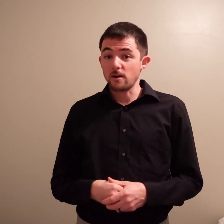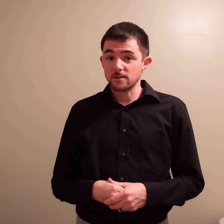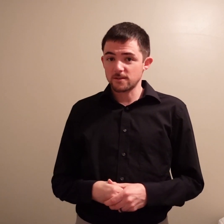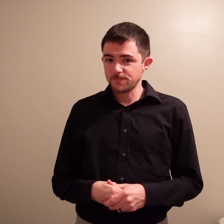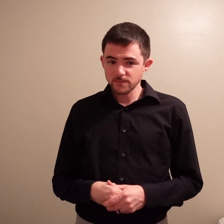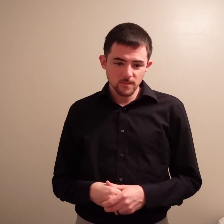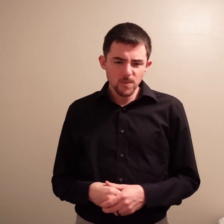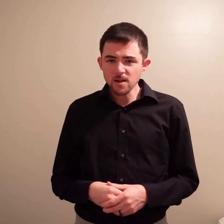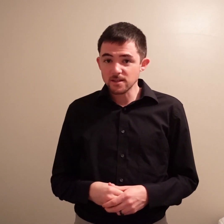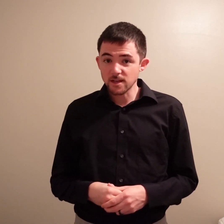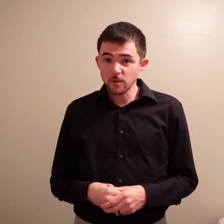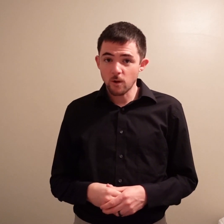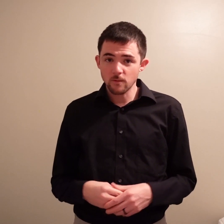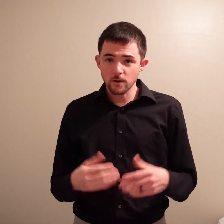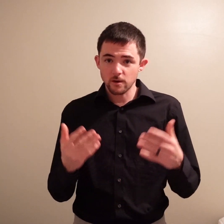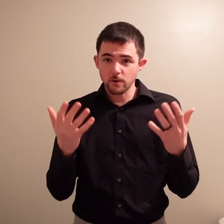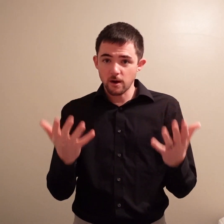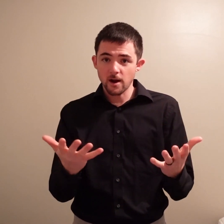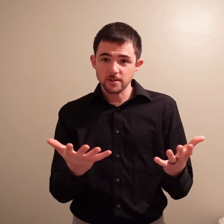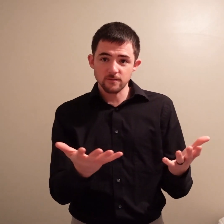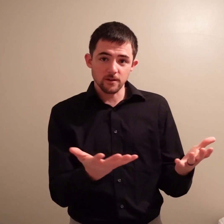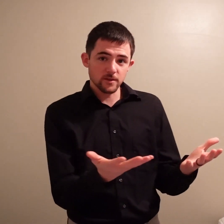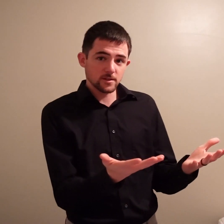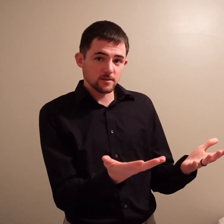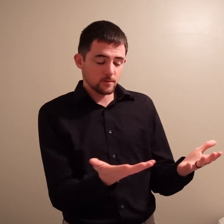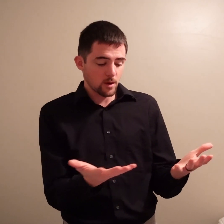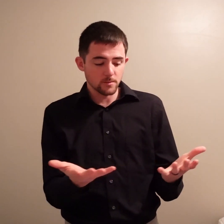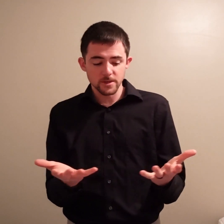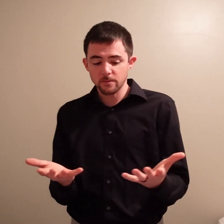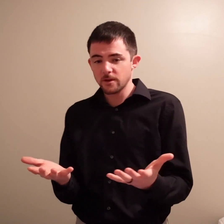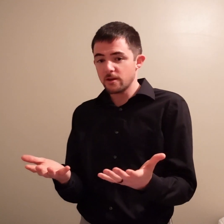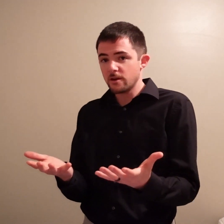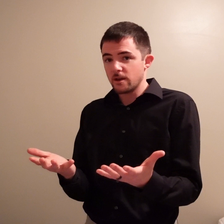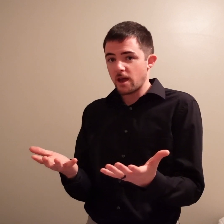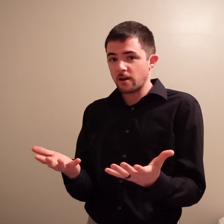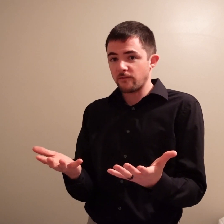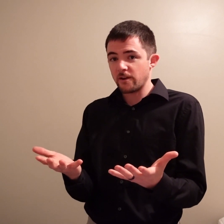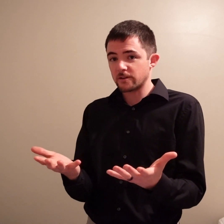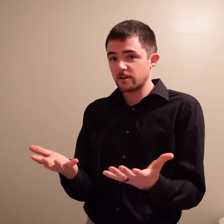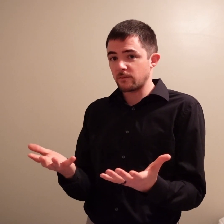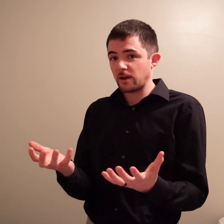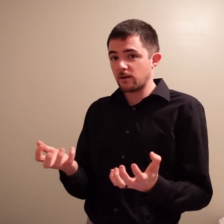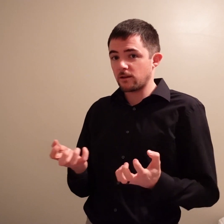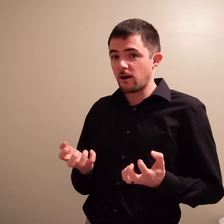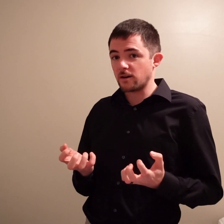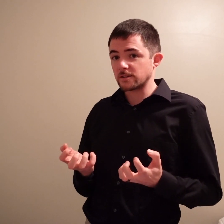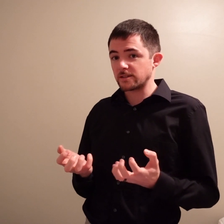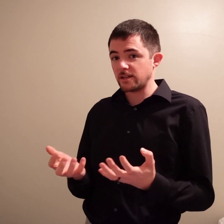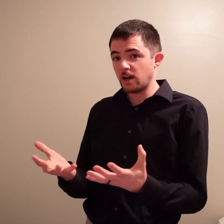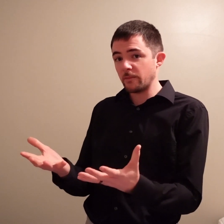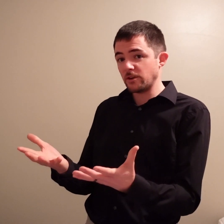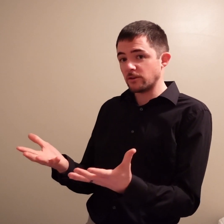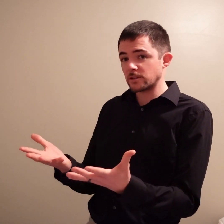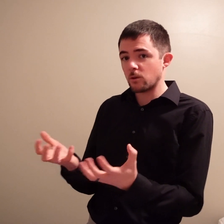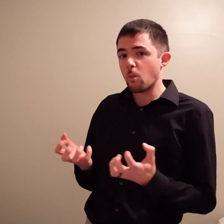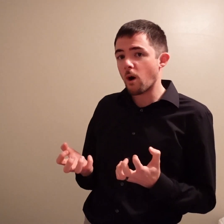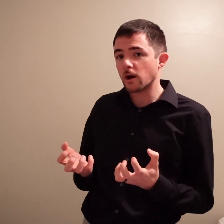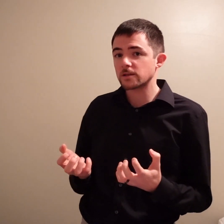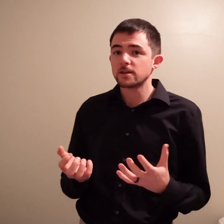want. To sign want, we're going to bring our hands in front of us, palms up, and our fingers are going to make claws as they come into us. Want.